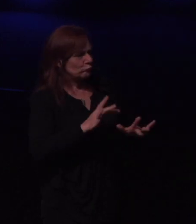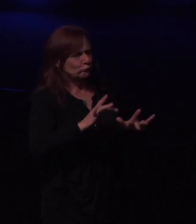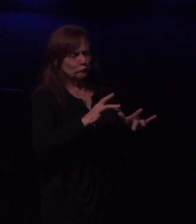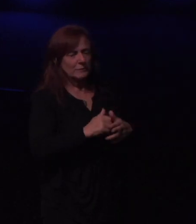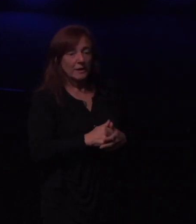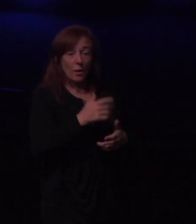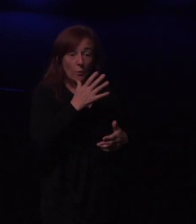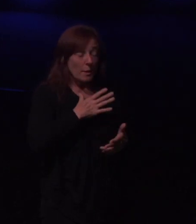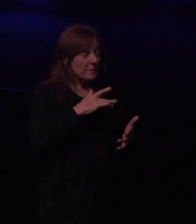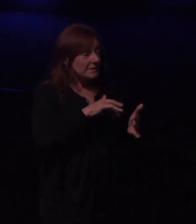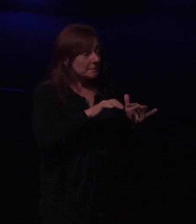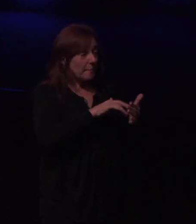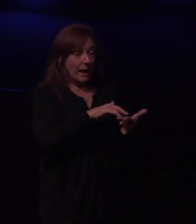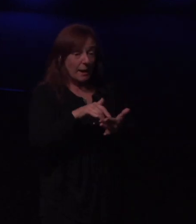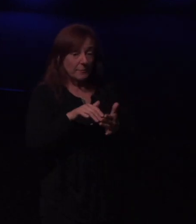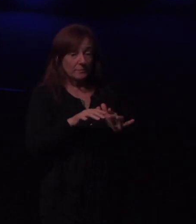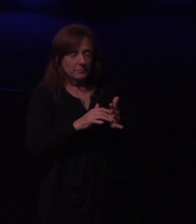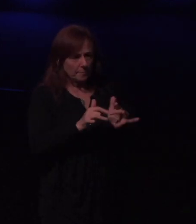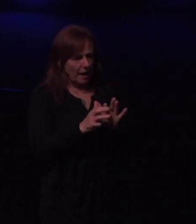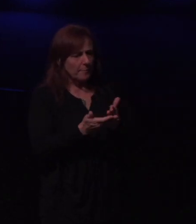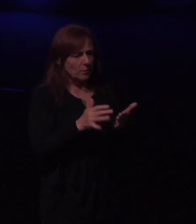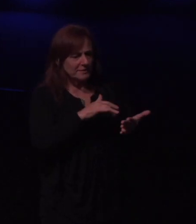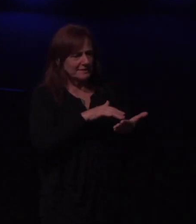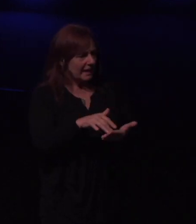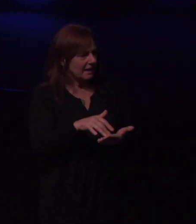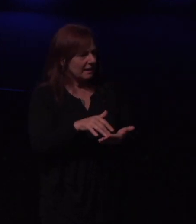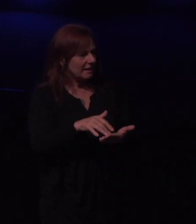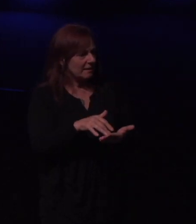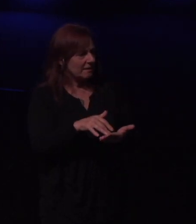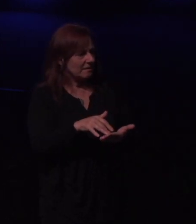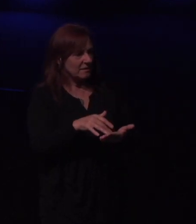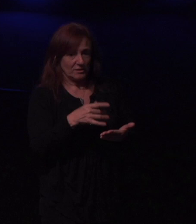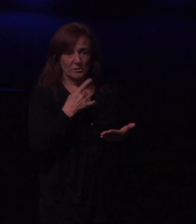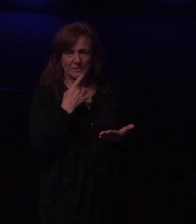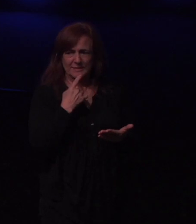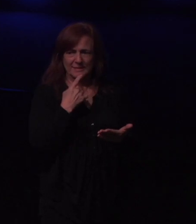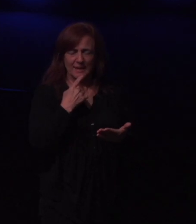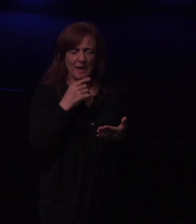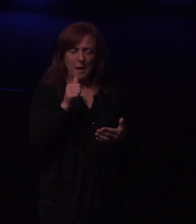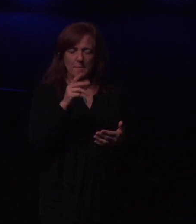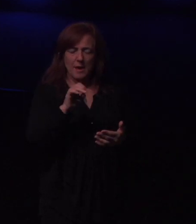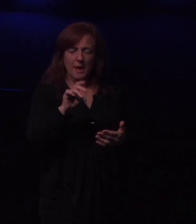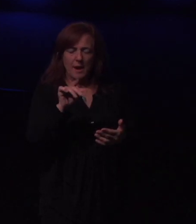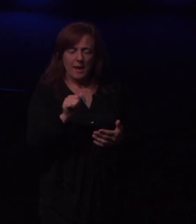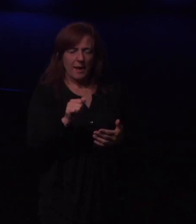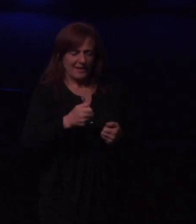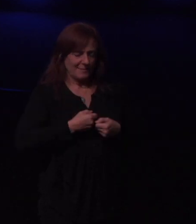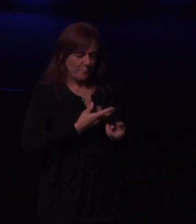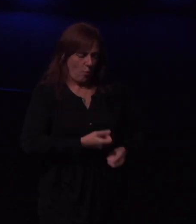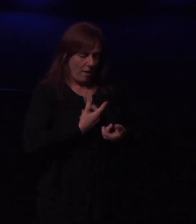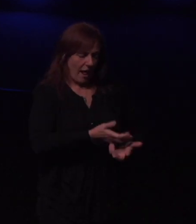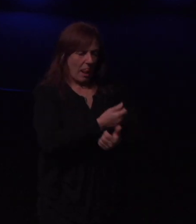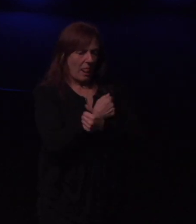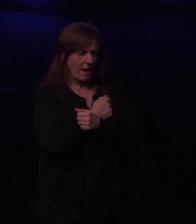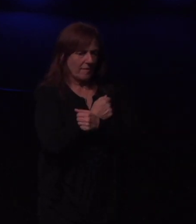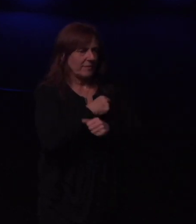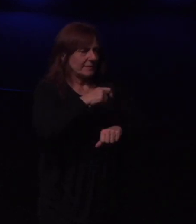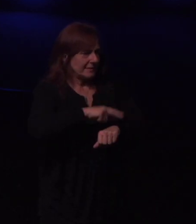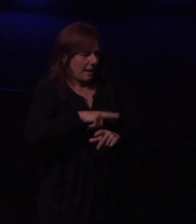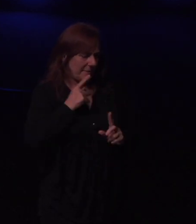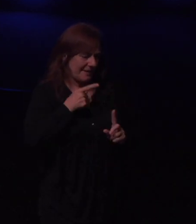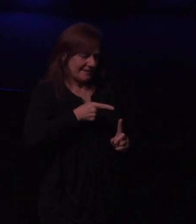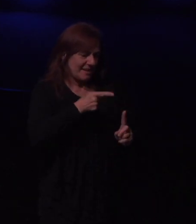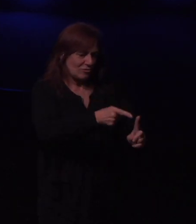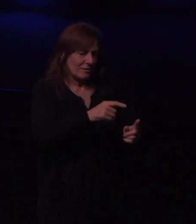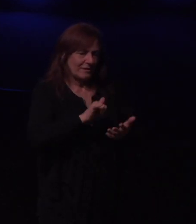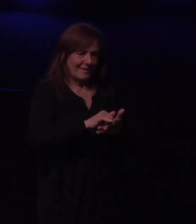Our women's Bible study. You can tell that Amanda Howard has poured some love and time and intentionality into